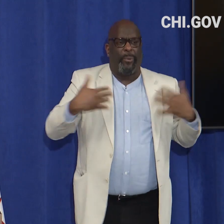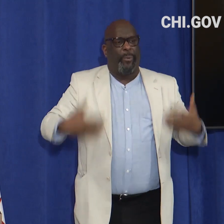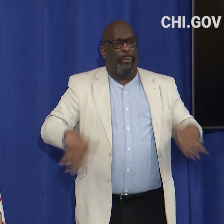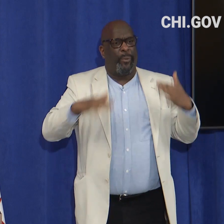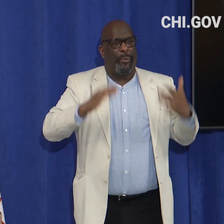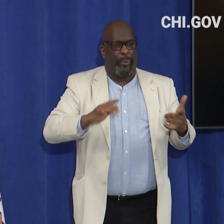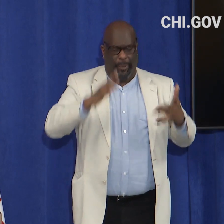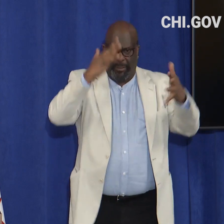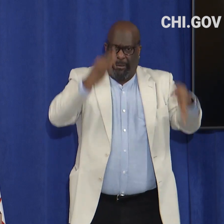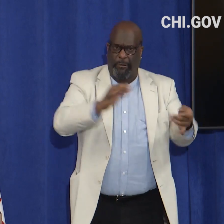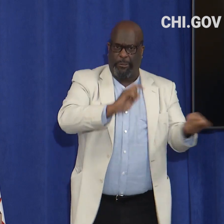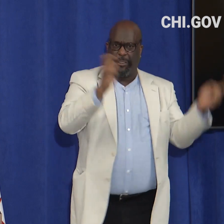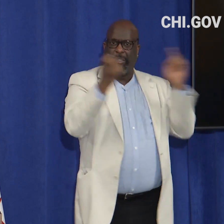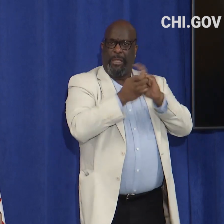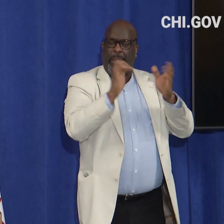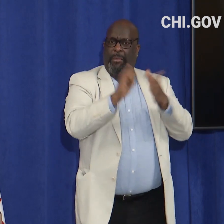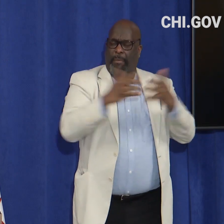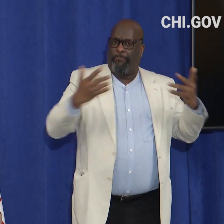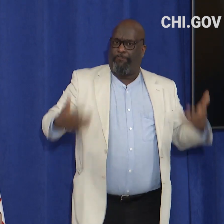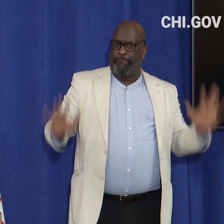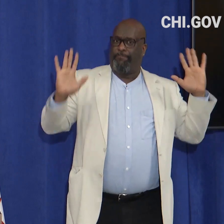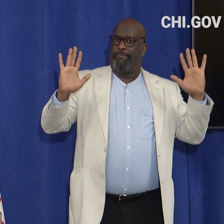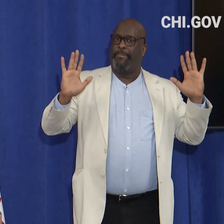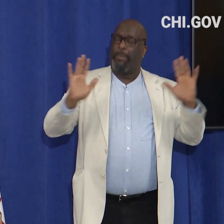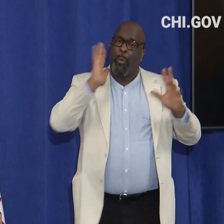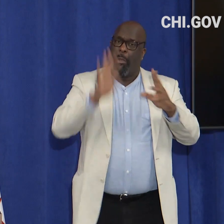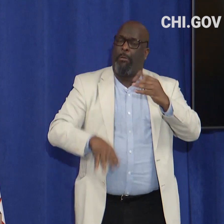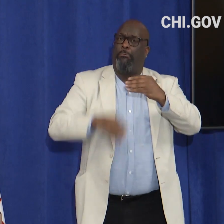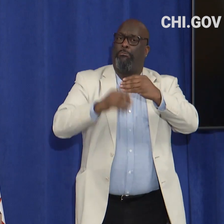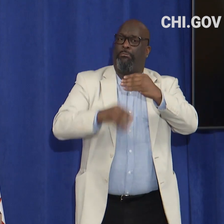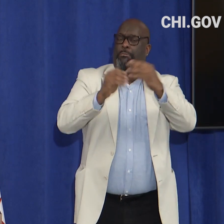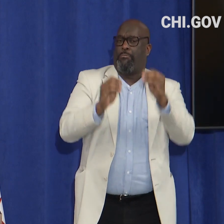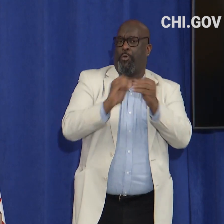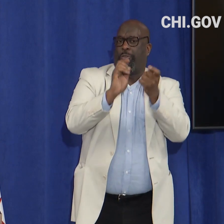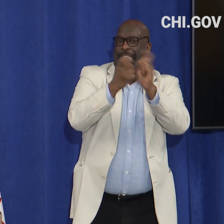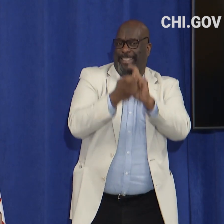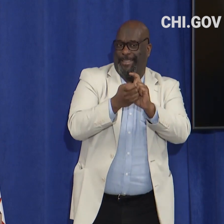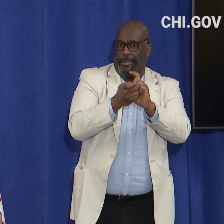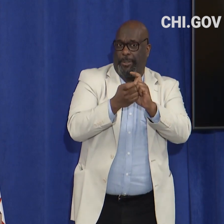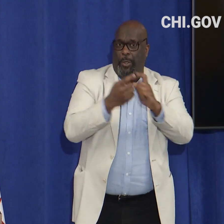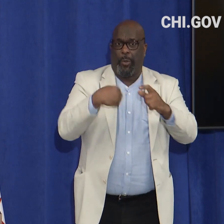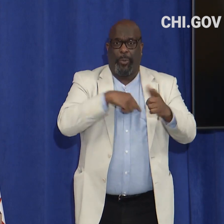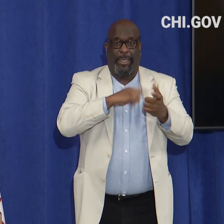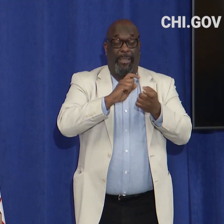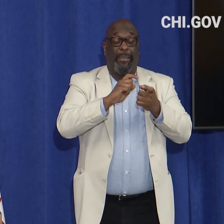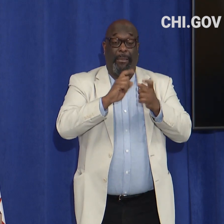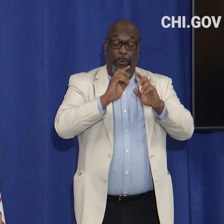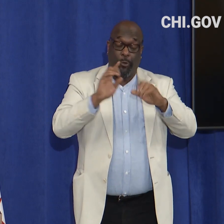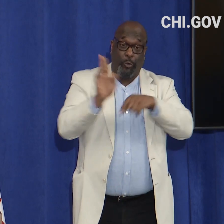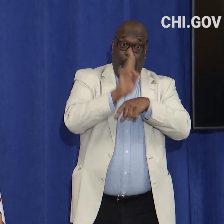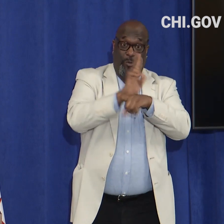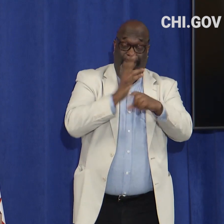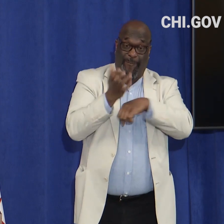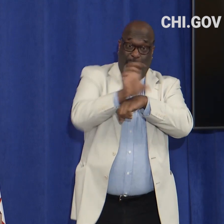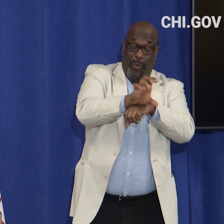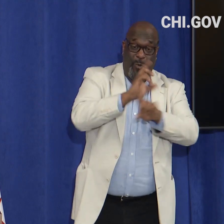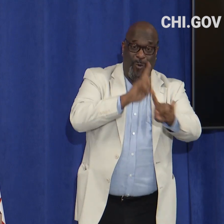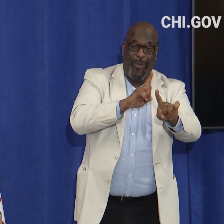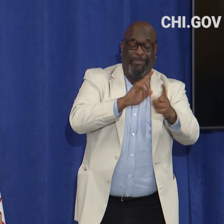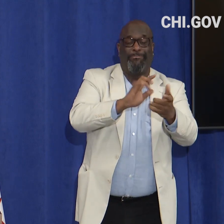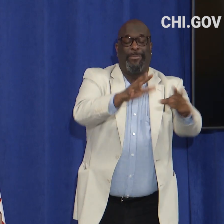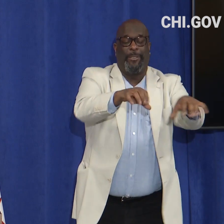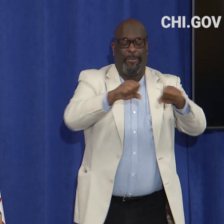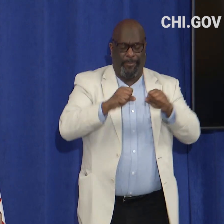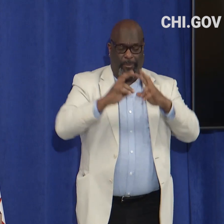that around, and more to come. We've revised our use of force order and retrained the